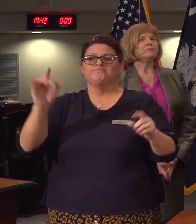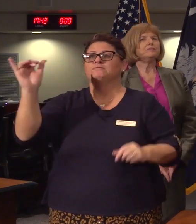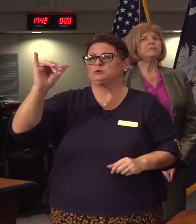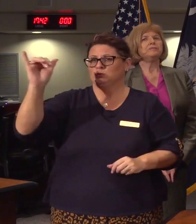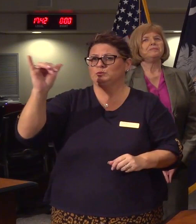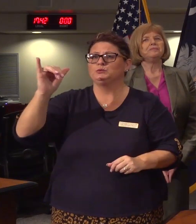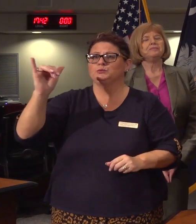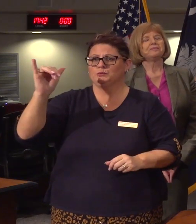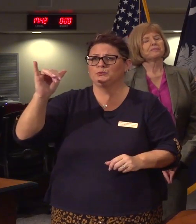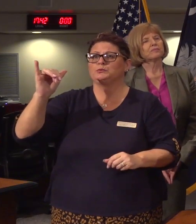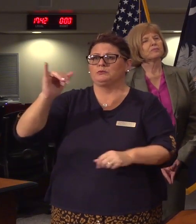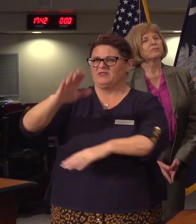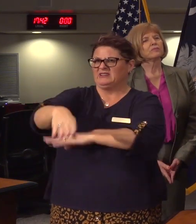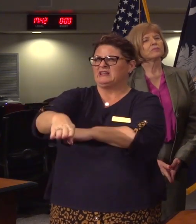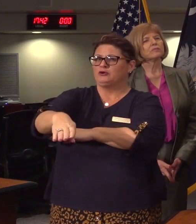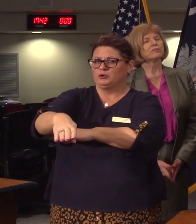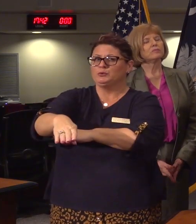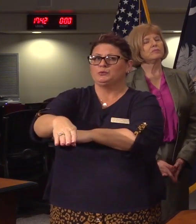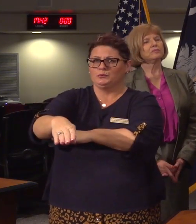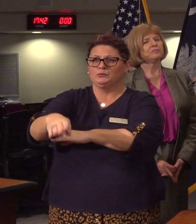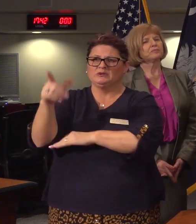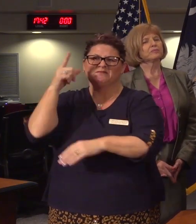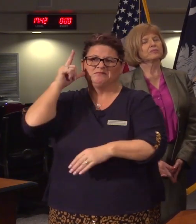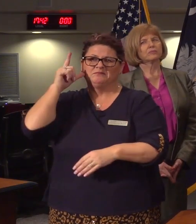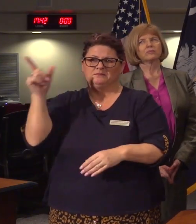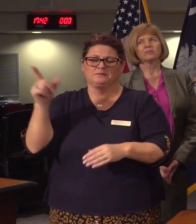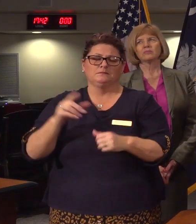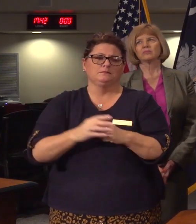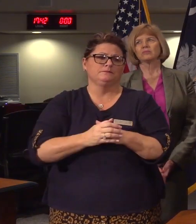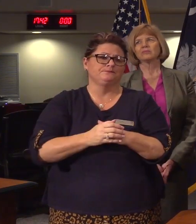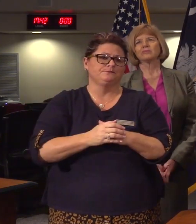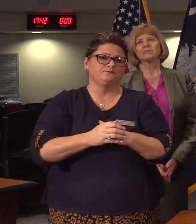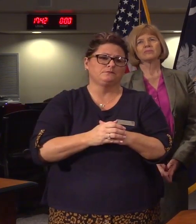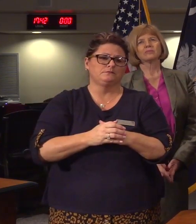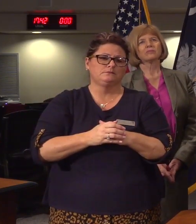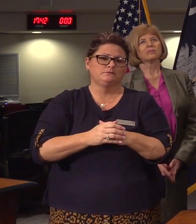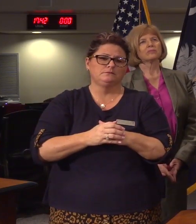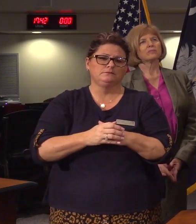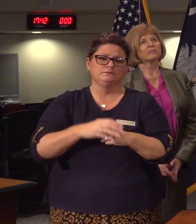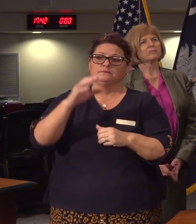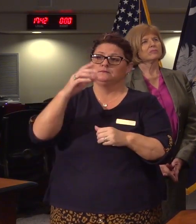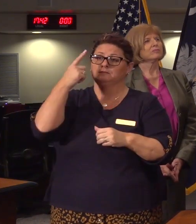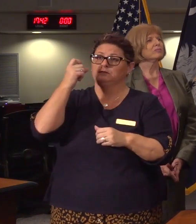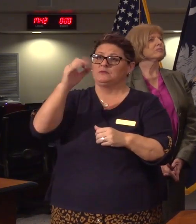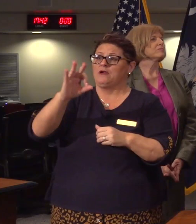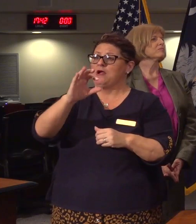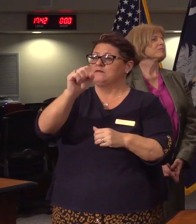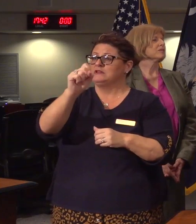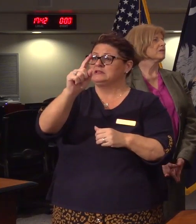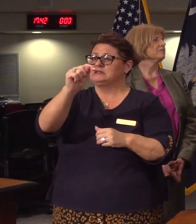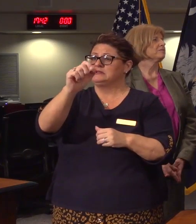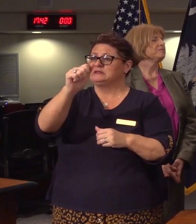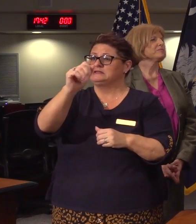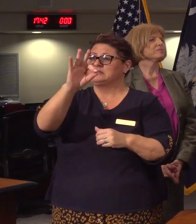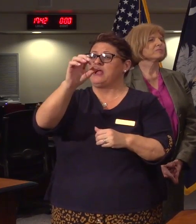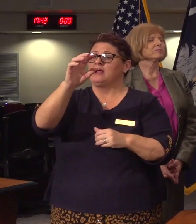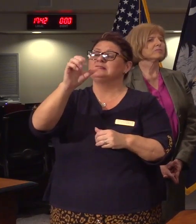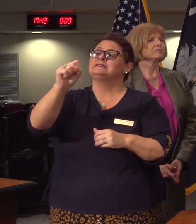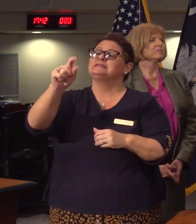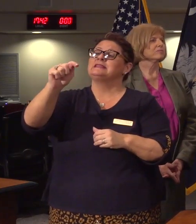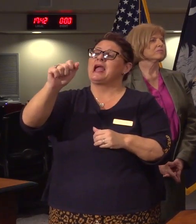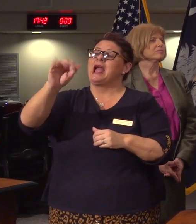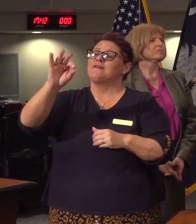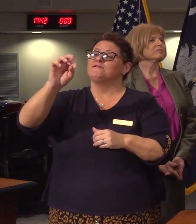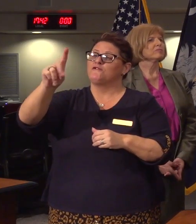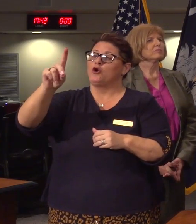this afternoon as well, and through the Stafford Act and the National Emergency Act,